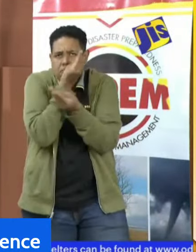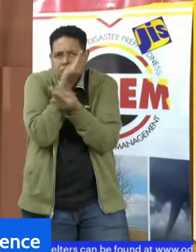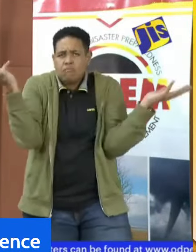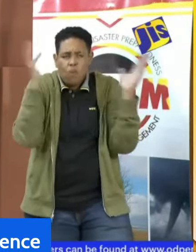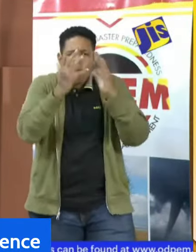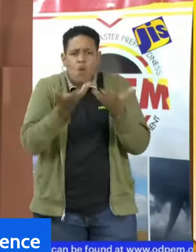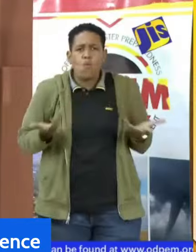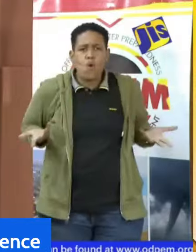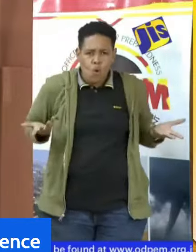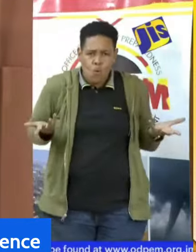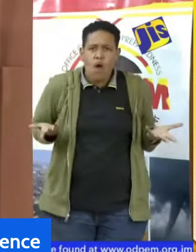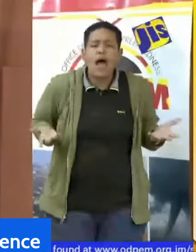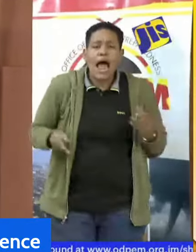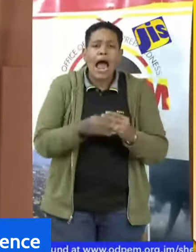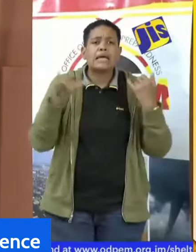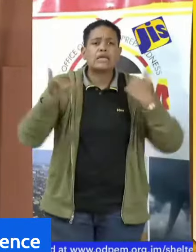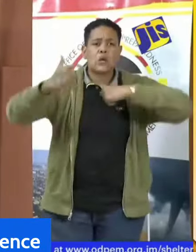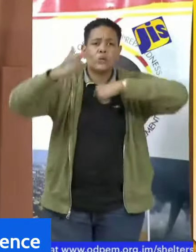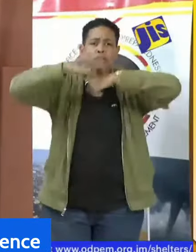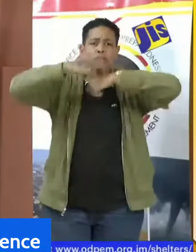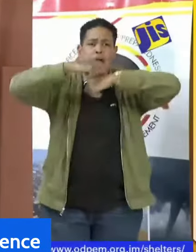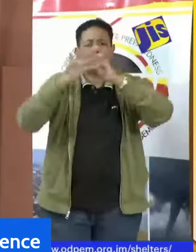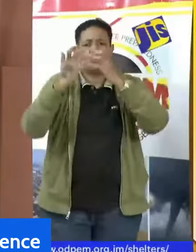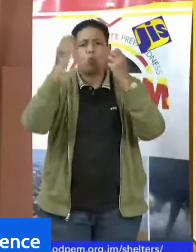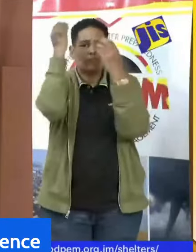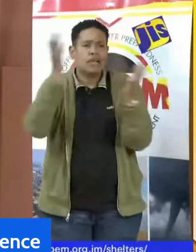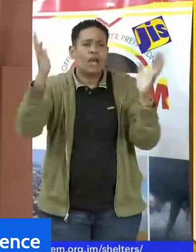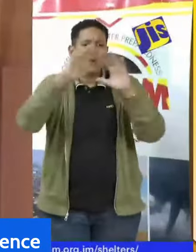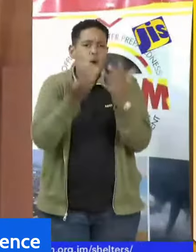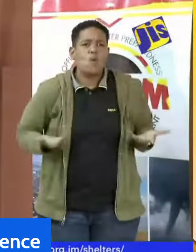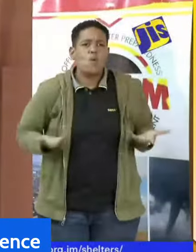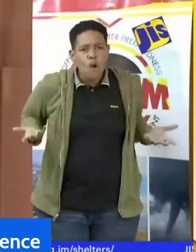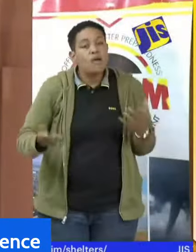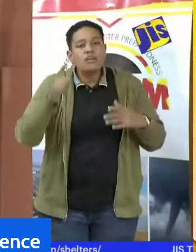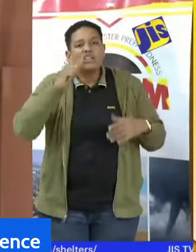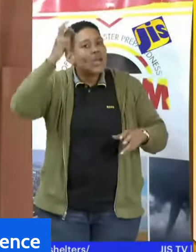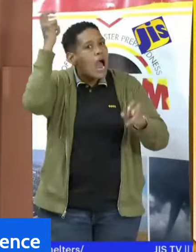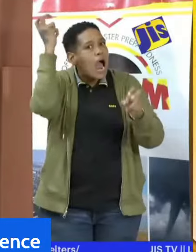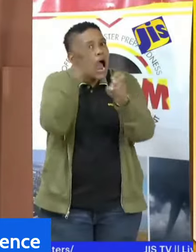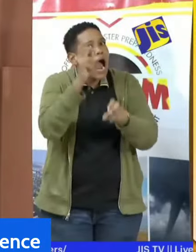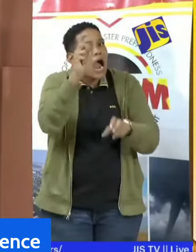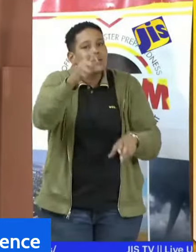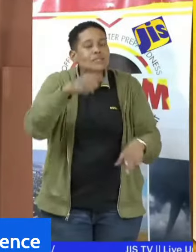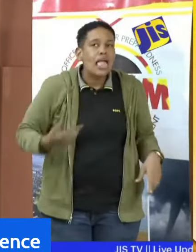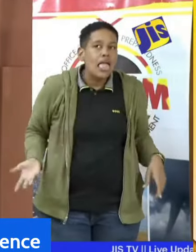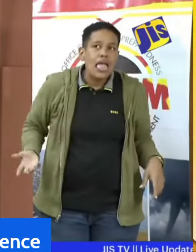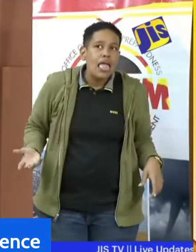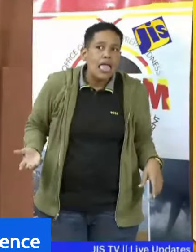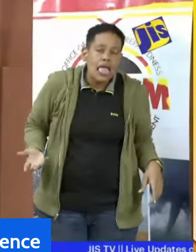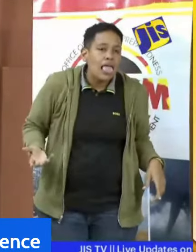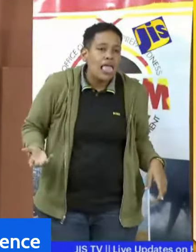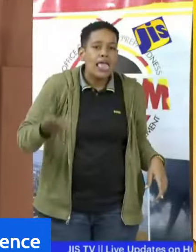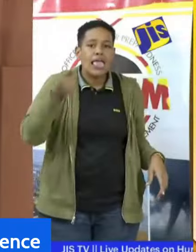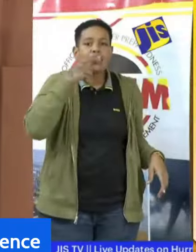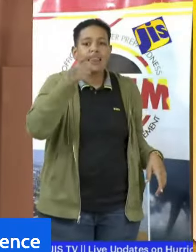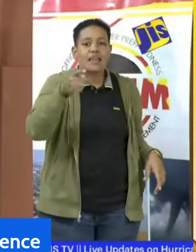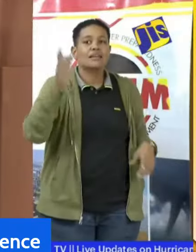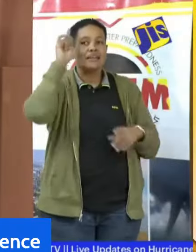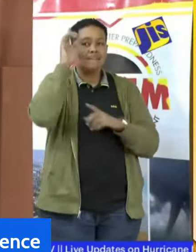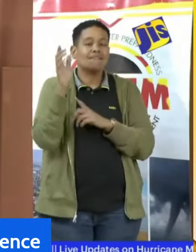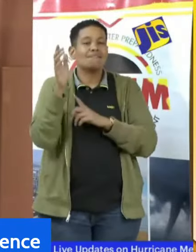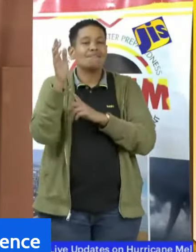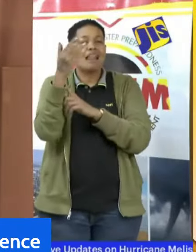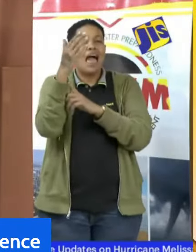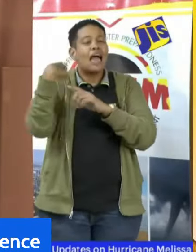the world at this time. And it was a hard question, but there was a flag, and I remembered